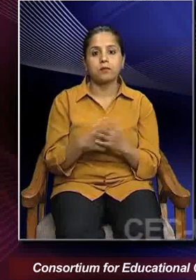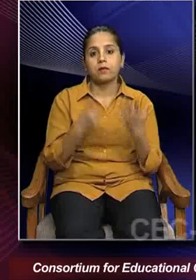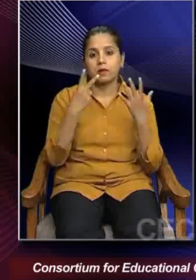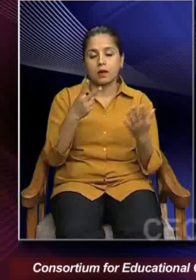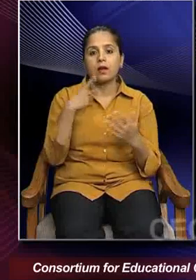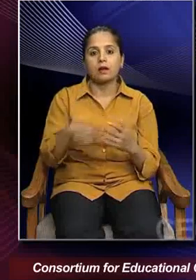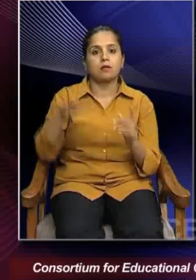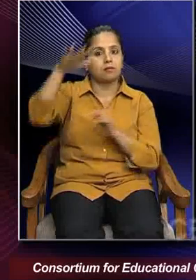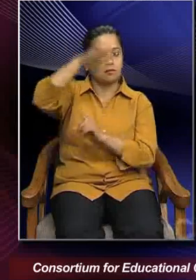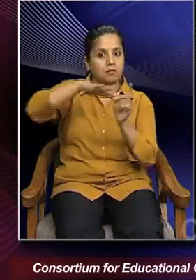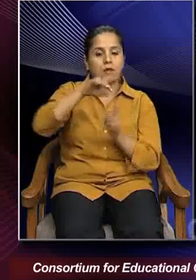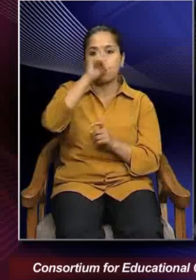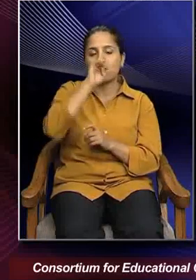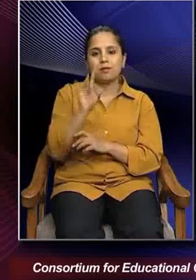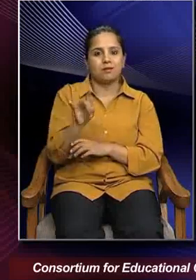space which is Dik,